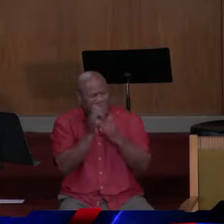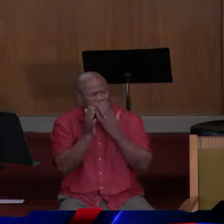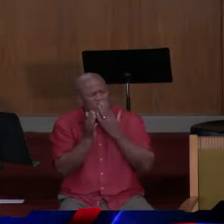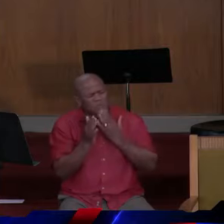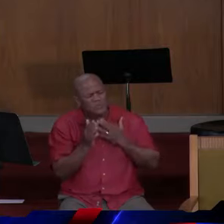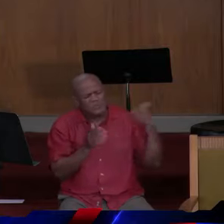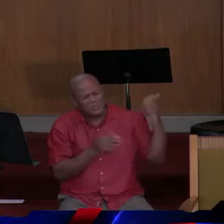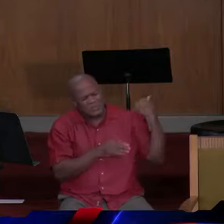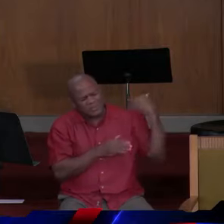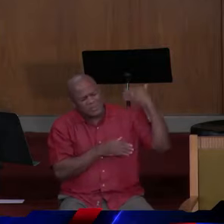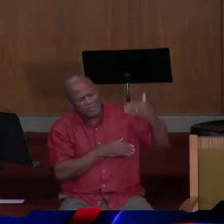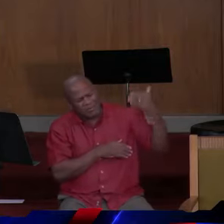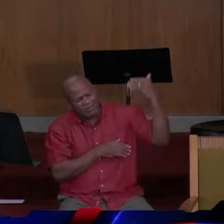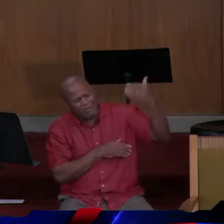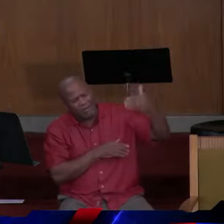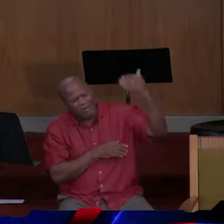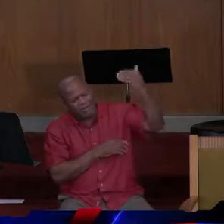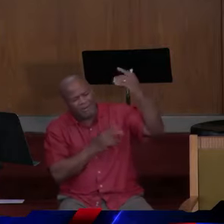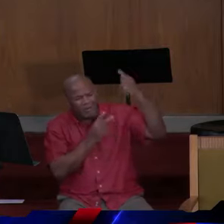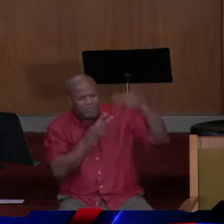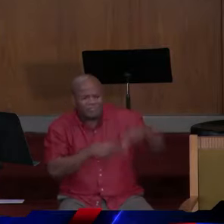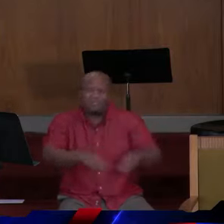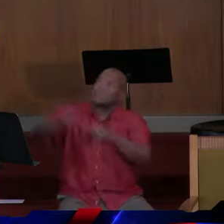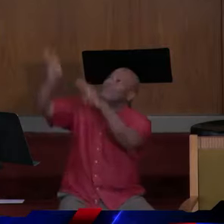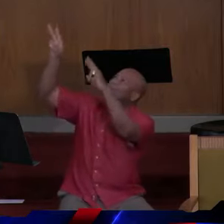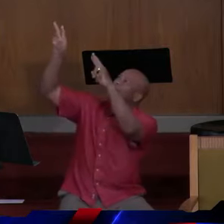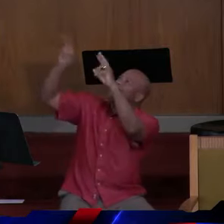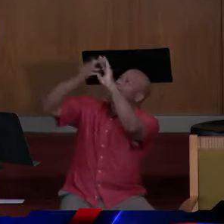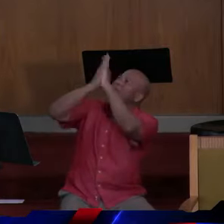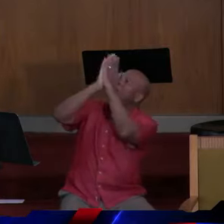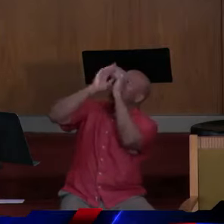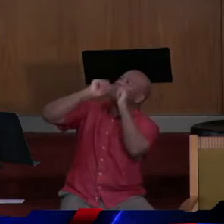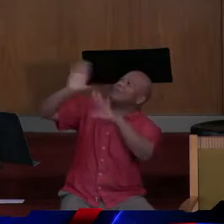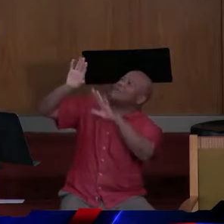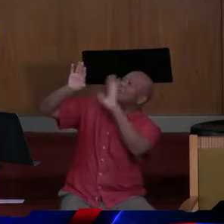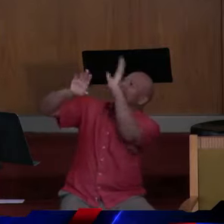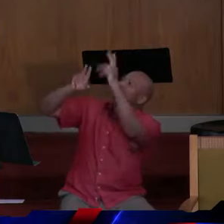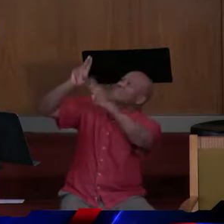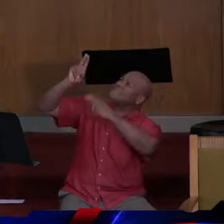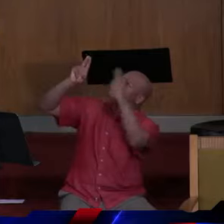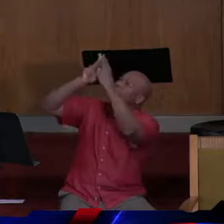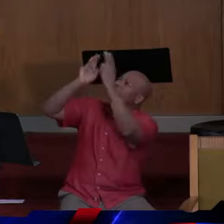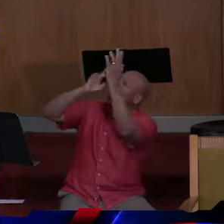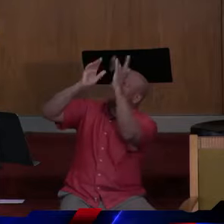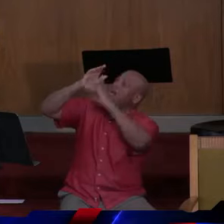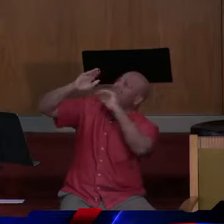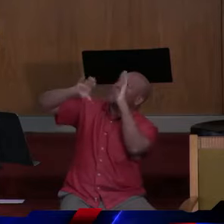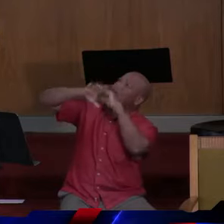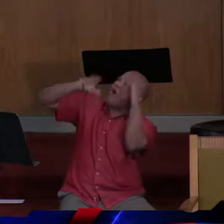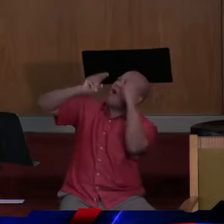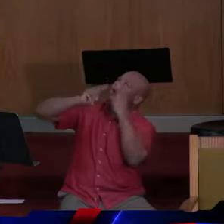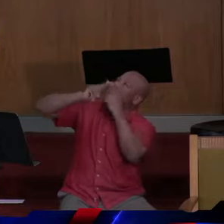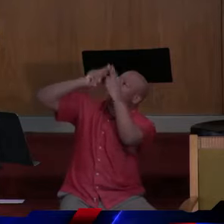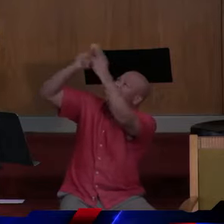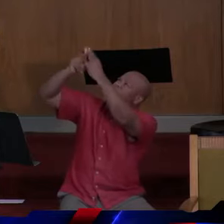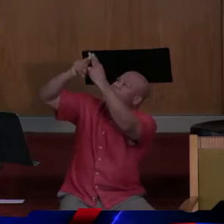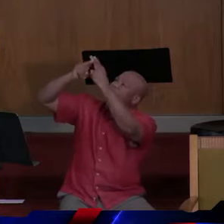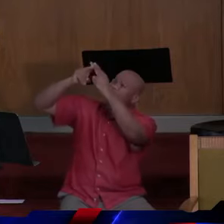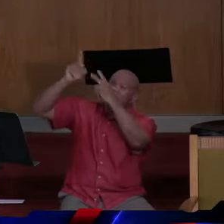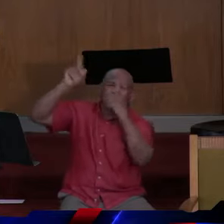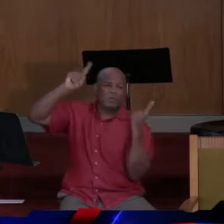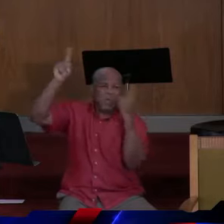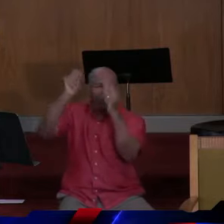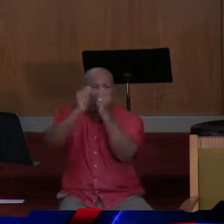by. Look up and be blessed. Call on the name of Jesus. Don't you leave without the blessing of God. Go with